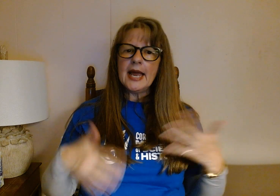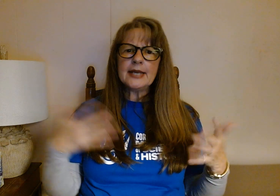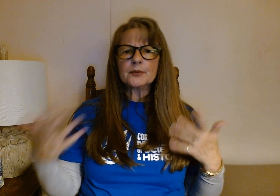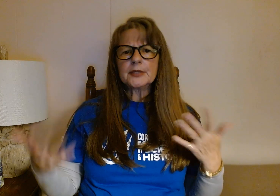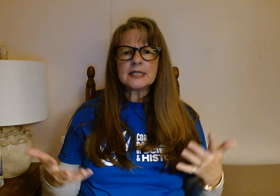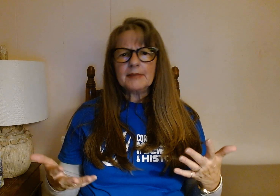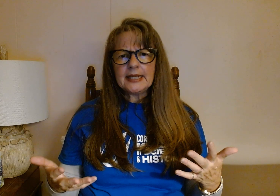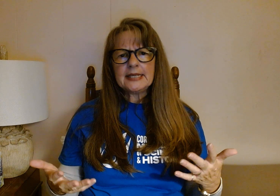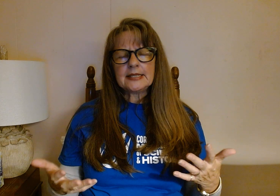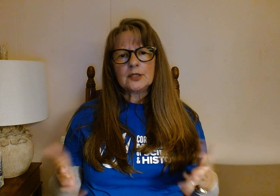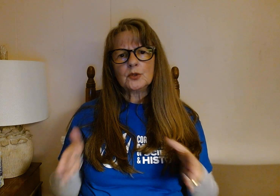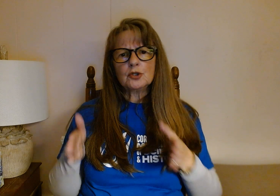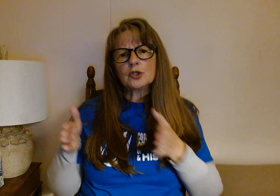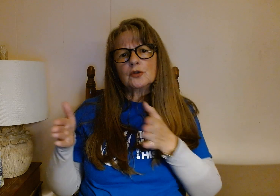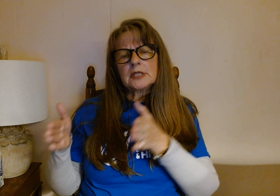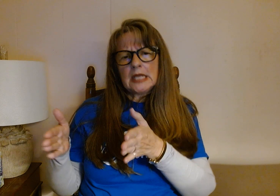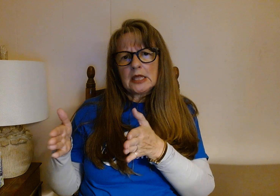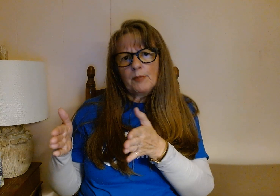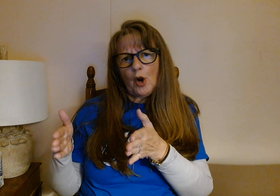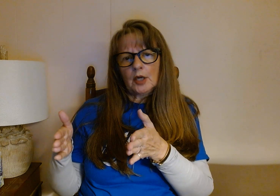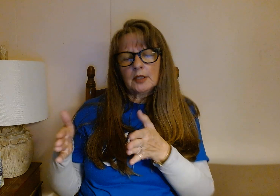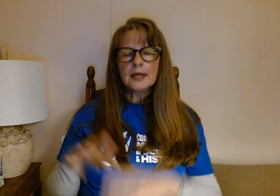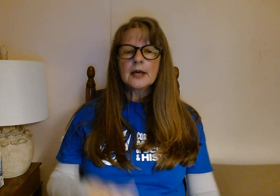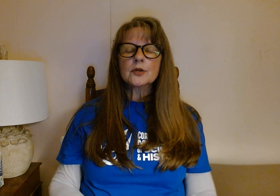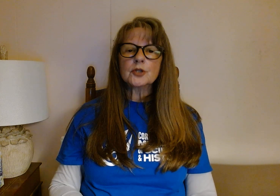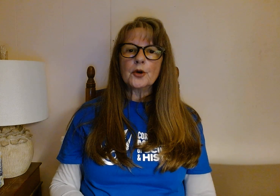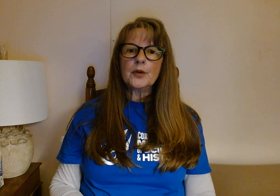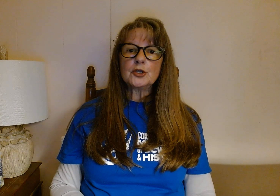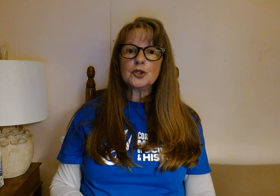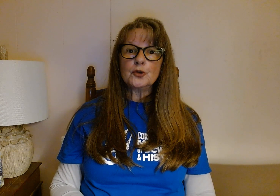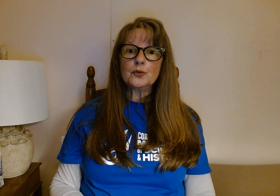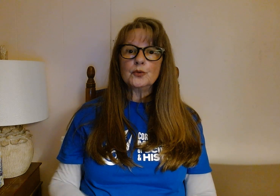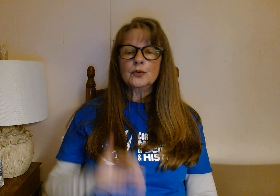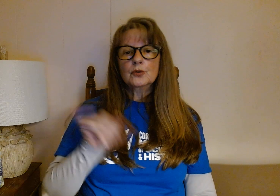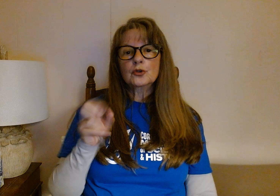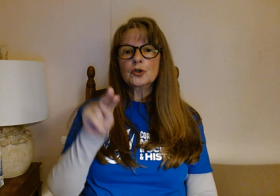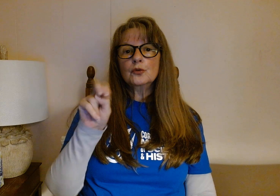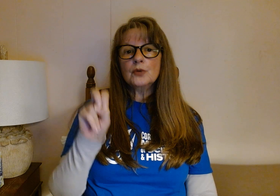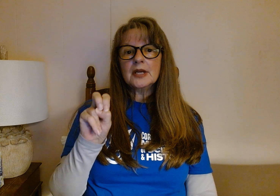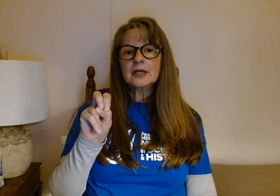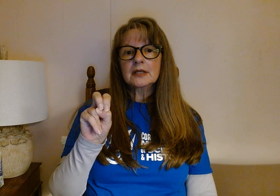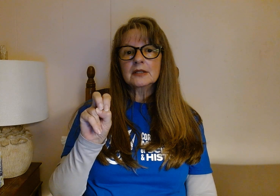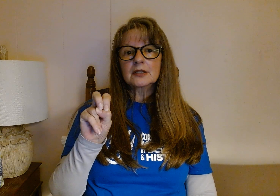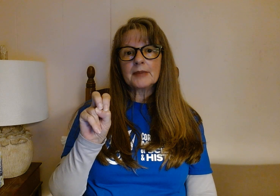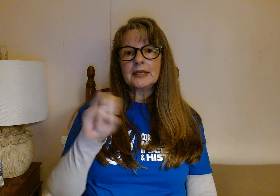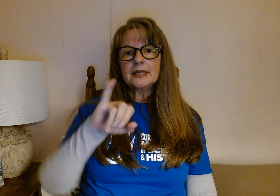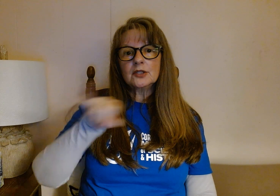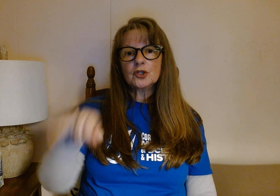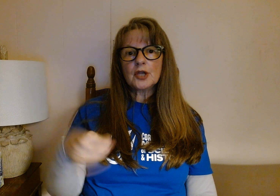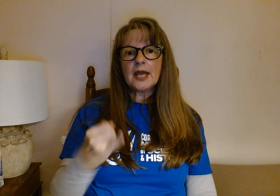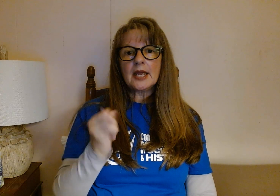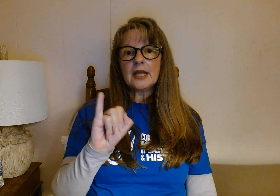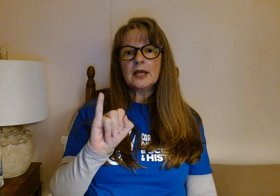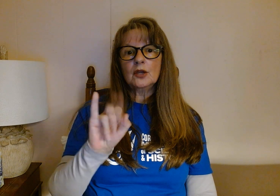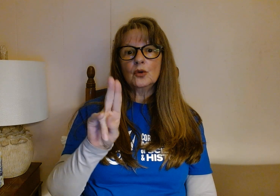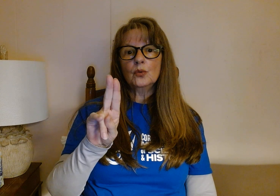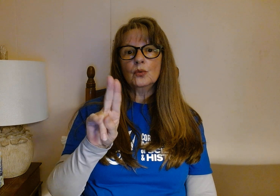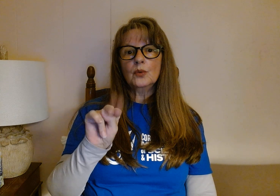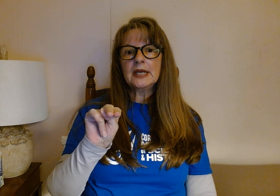really doesn't make any sense when you just do the teenth part. So it's June, spelling it June,